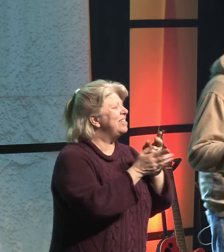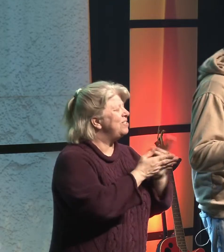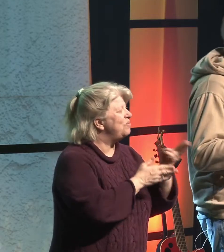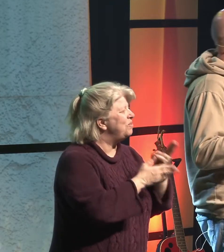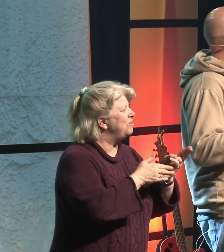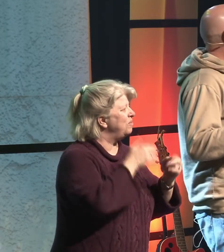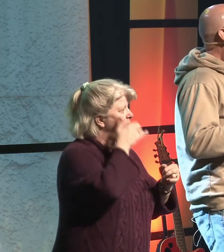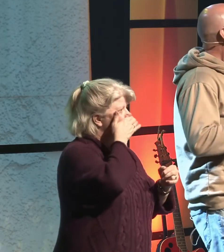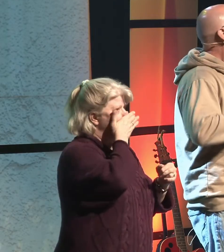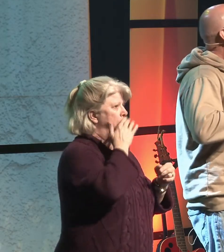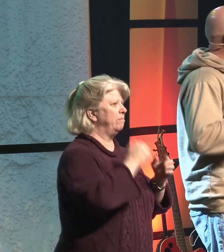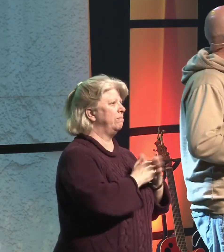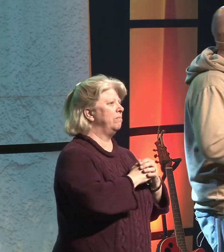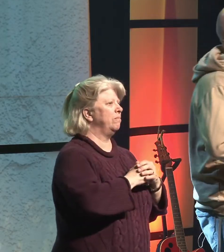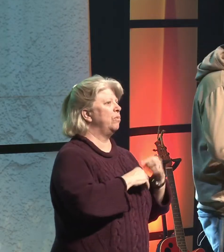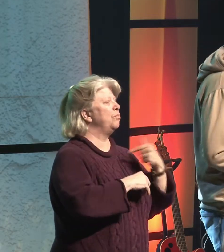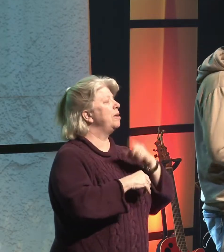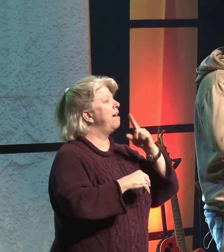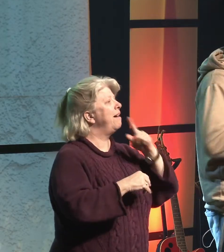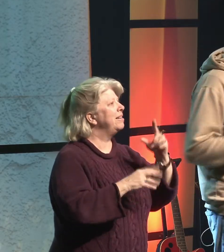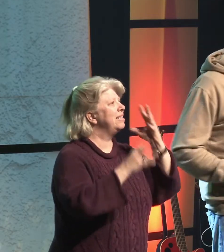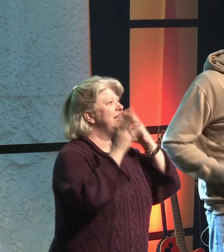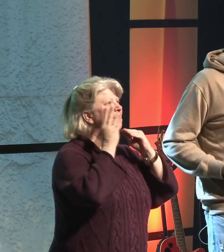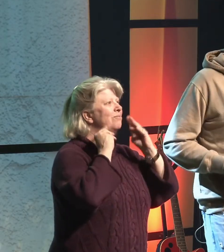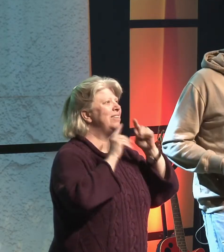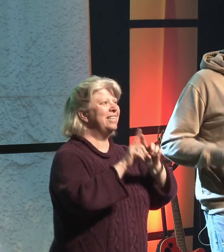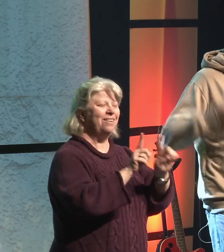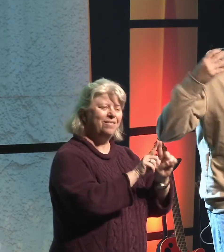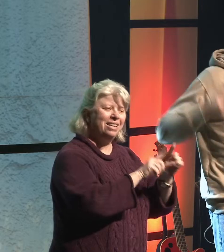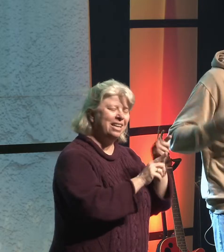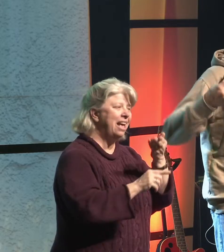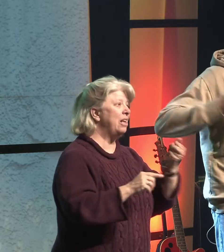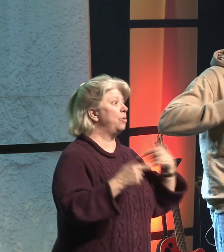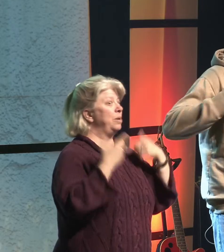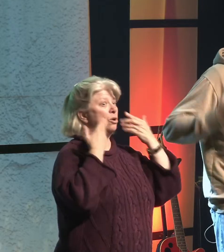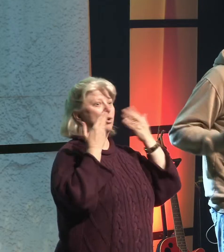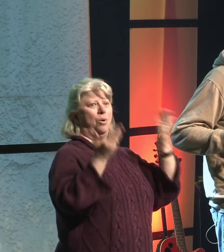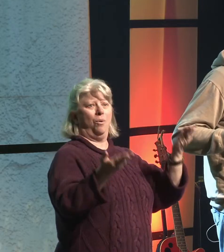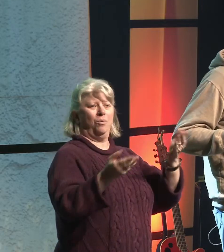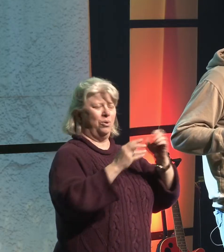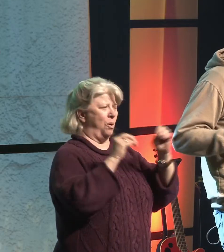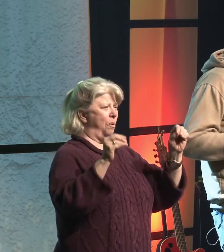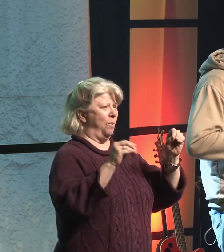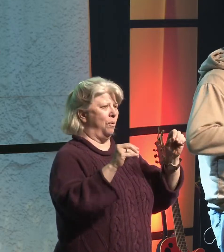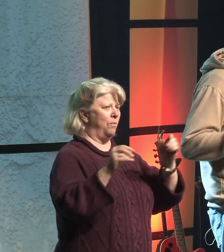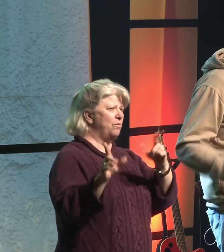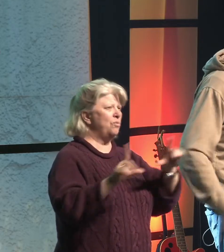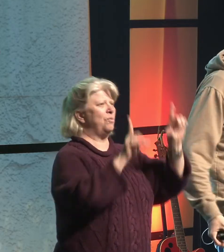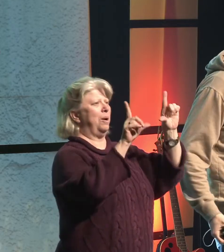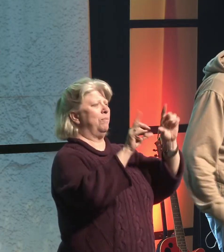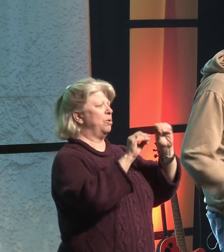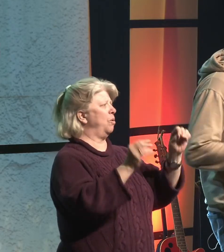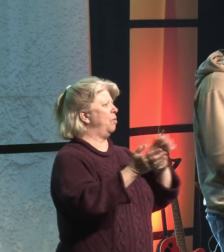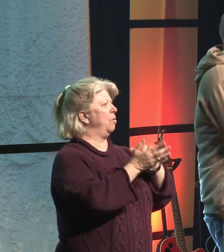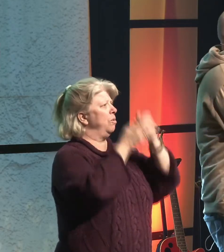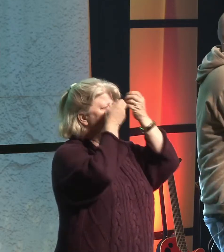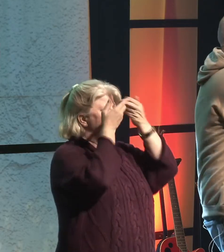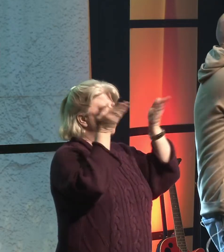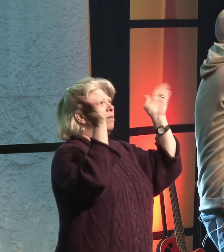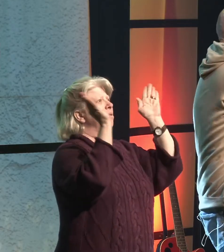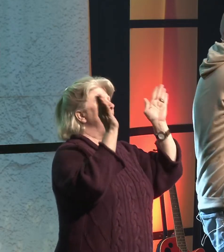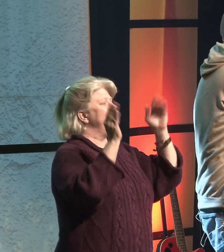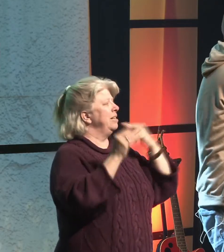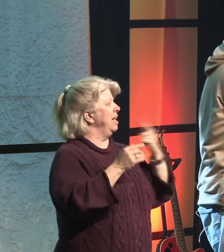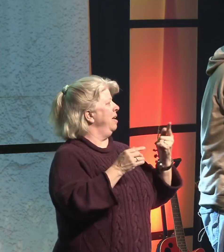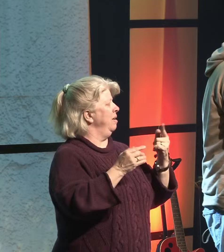it. We're actually experiencing all kinds of things and we don't know, we don't have a framework. We don't have the vulnerability to, instead of telling